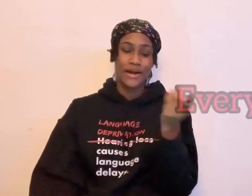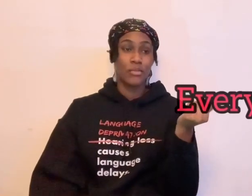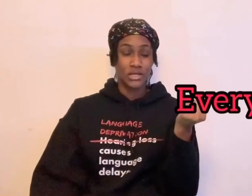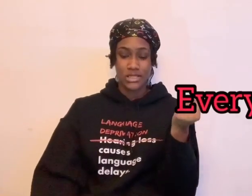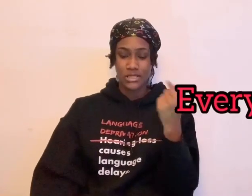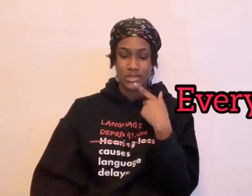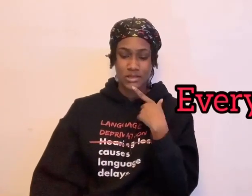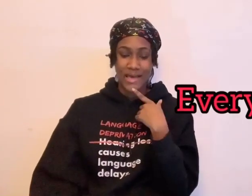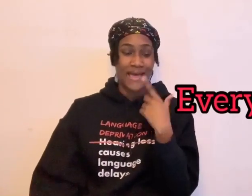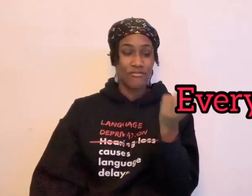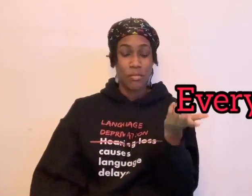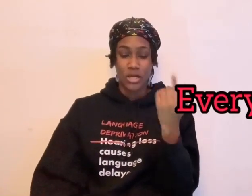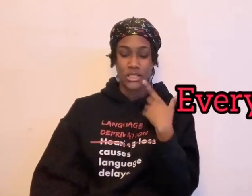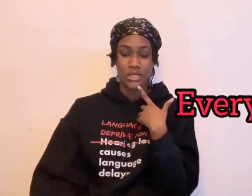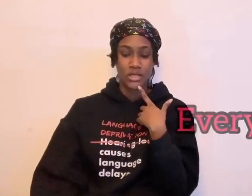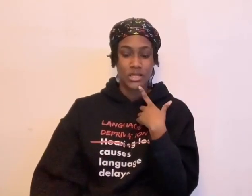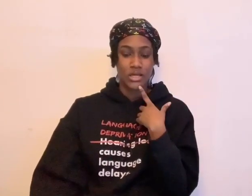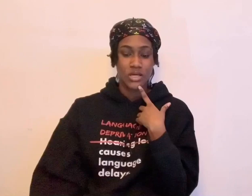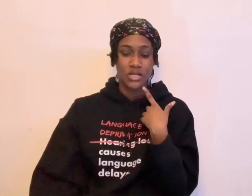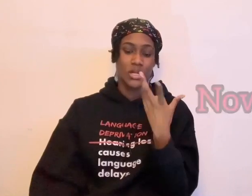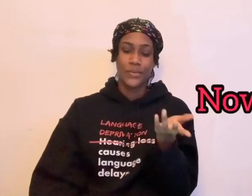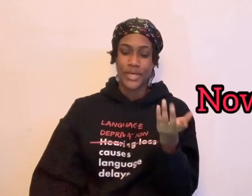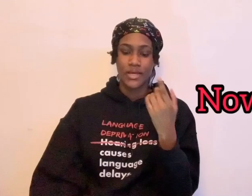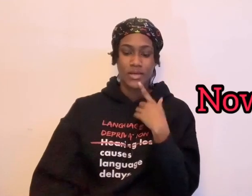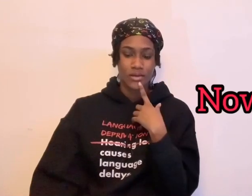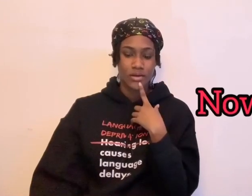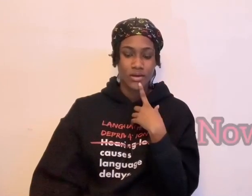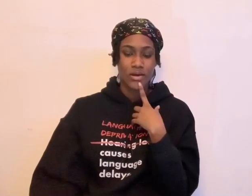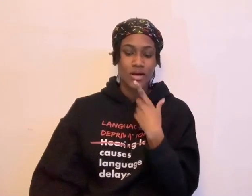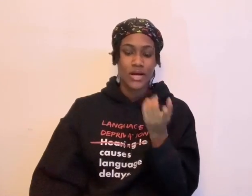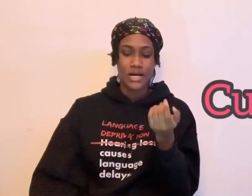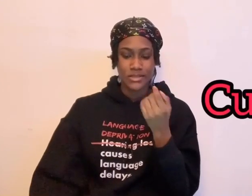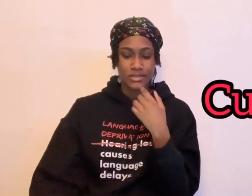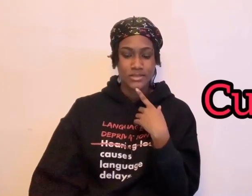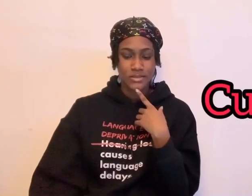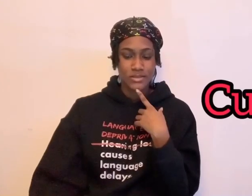everybody, everybody, no way, cuss,